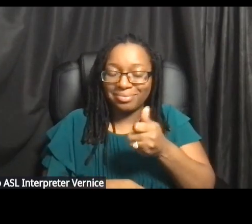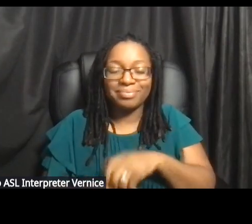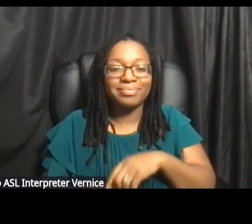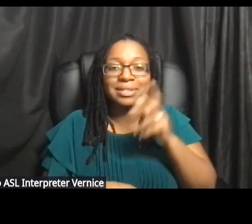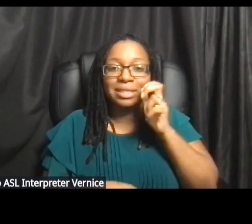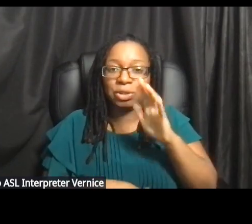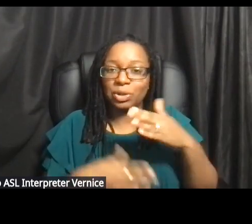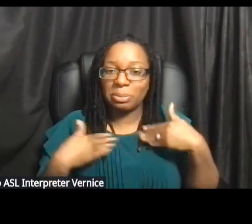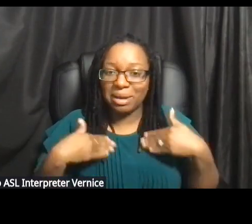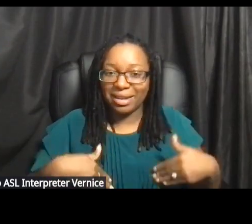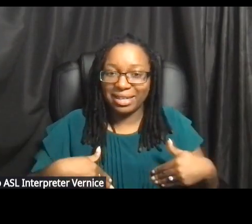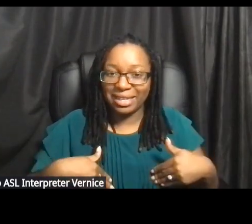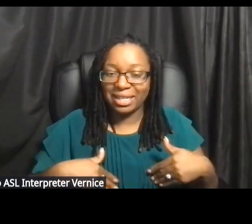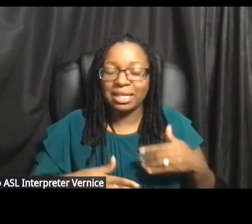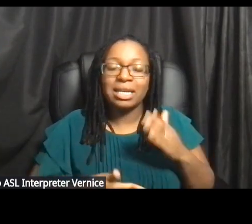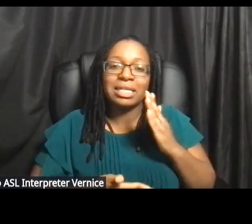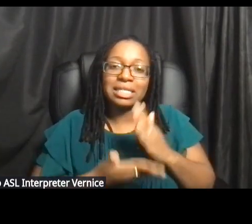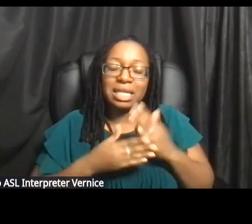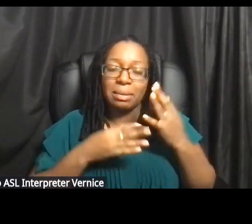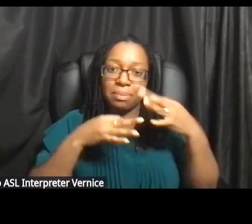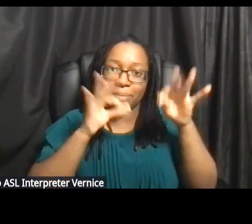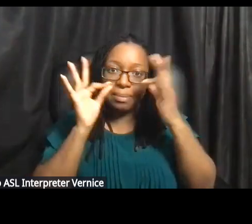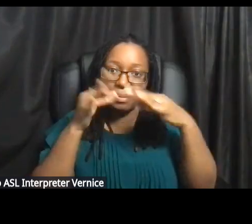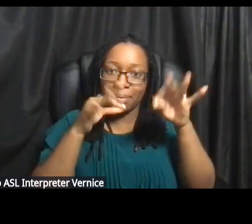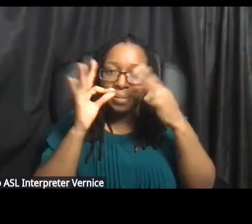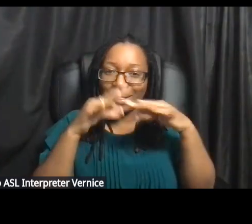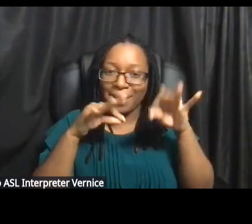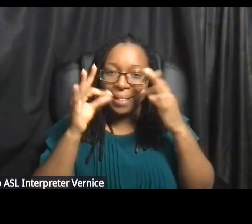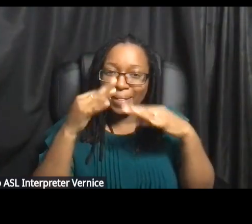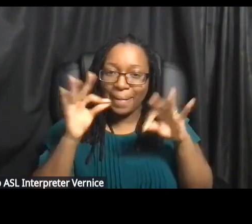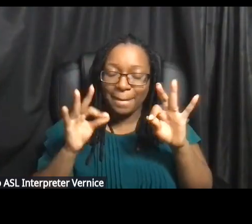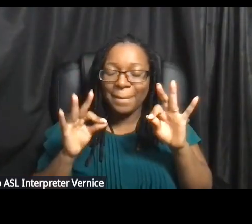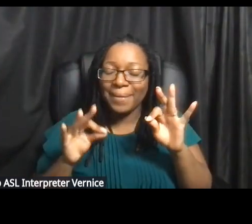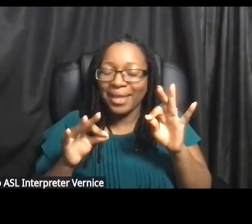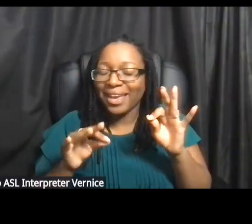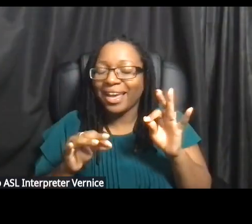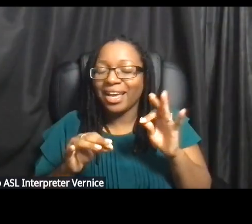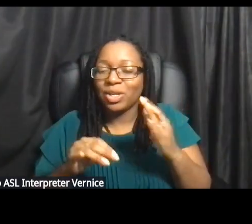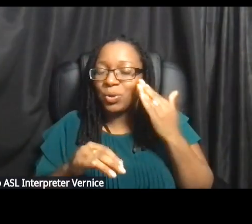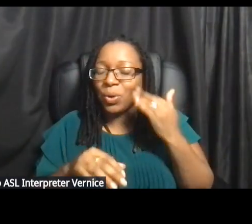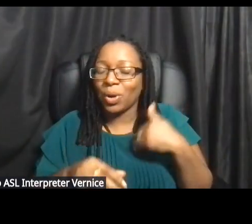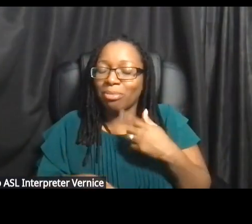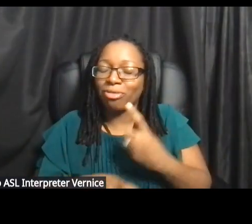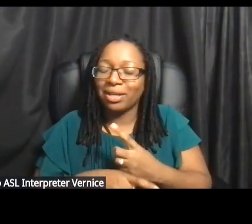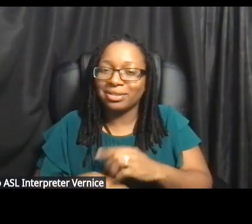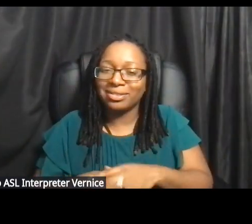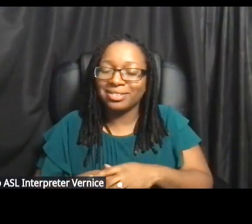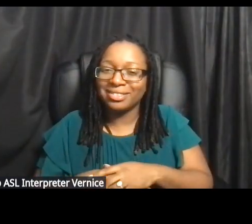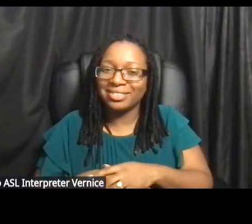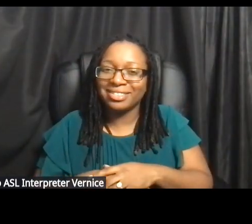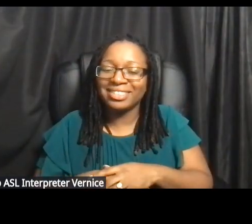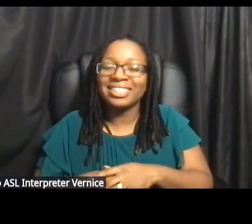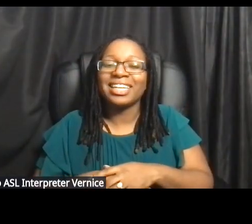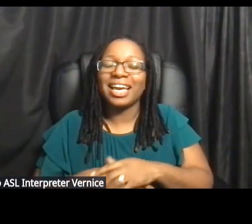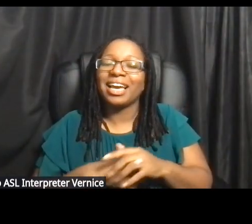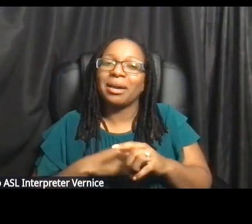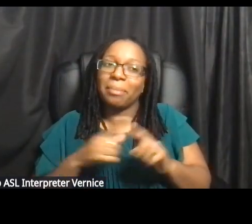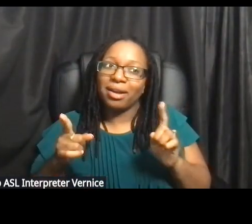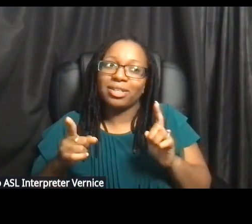Stop rolling your eyes at me. I heard that. You know I'm right. This is a lot. Let it be a lot. And then make some choices about it.